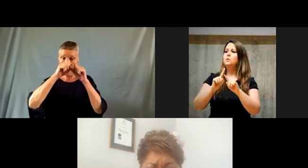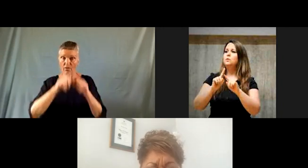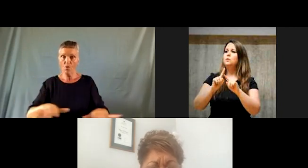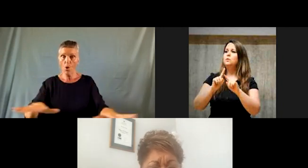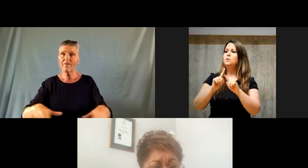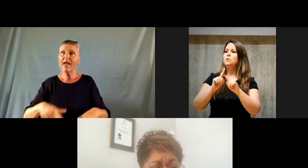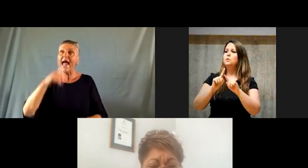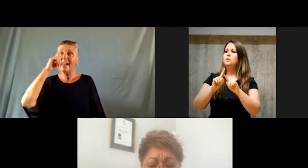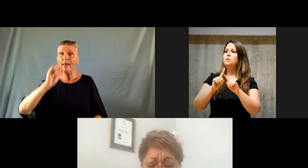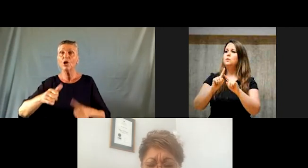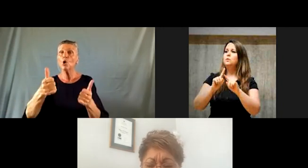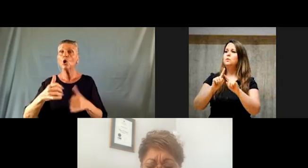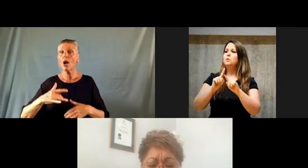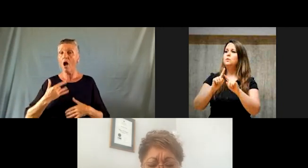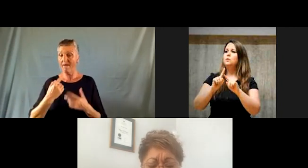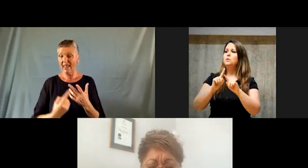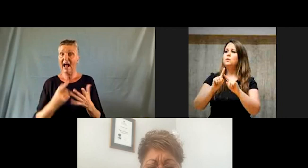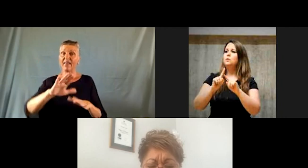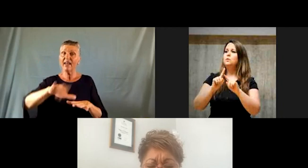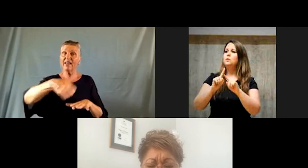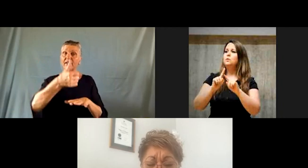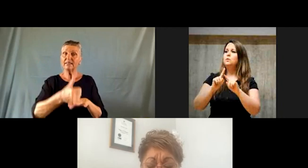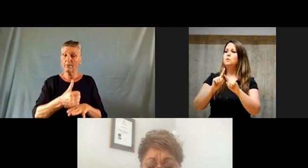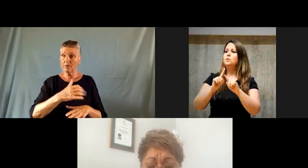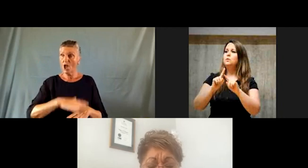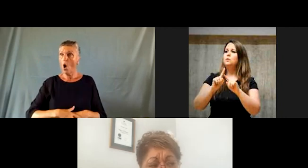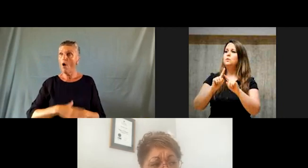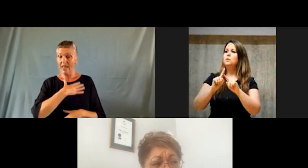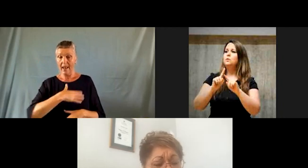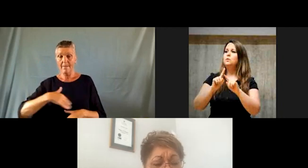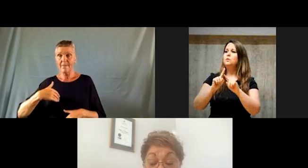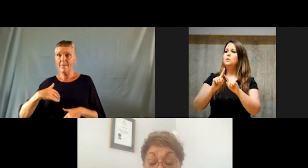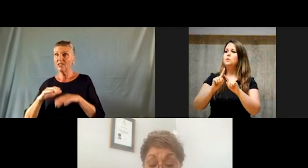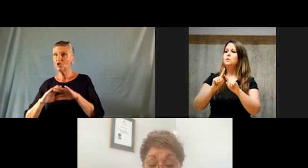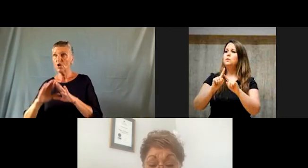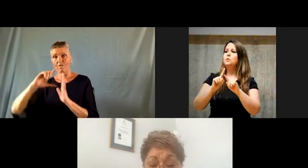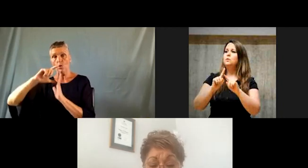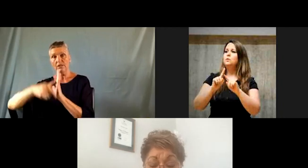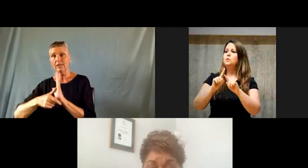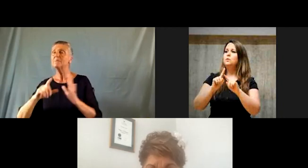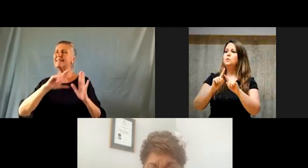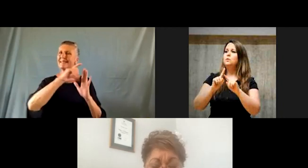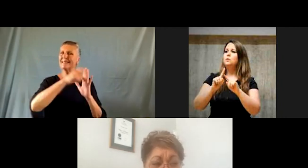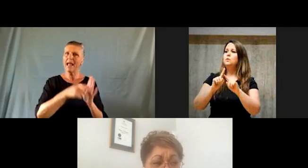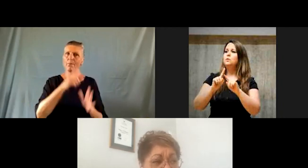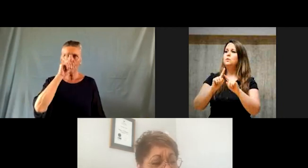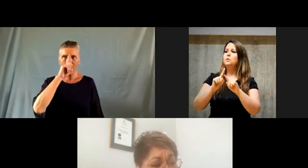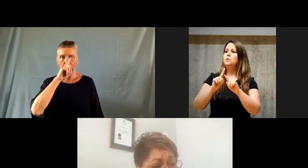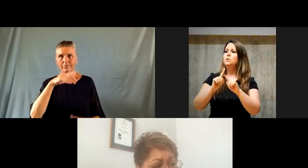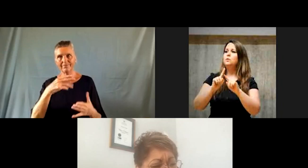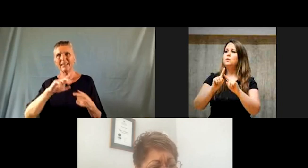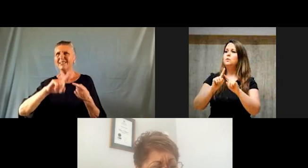Good Lives, the other, the establishment of a ministry for disability, disabled people, of course, they're still